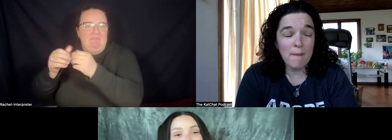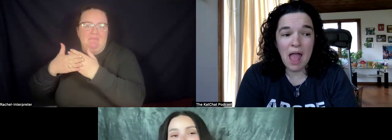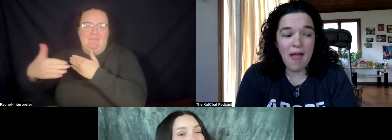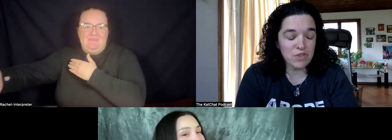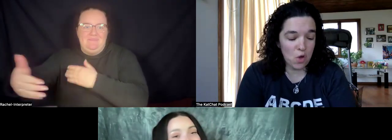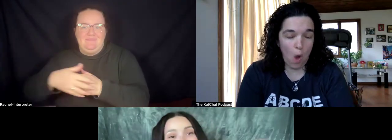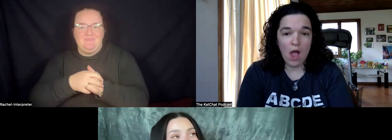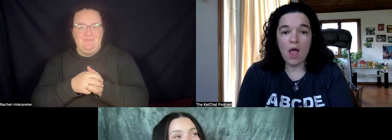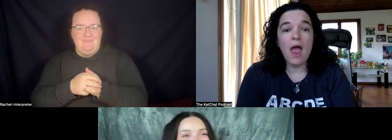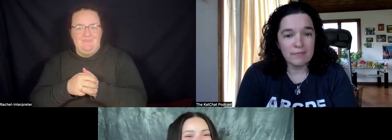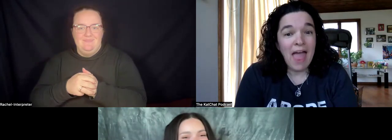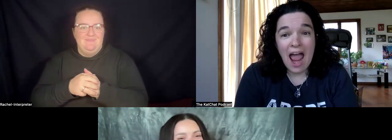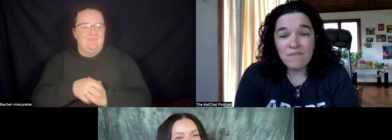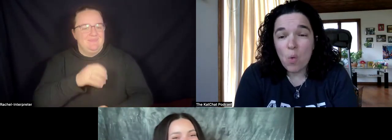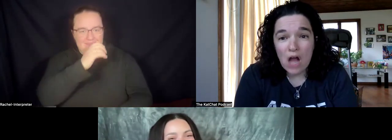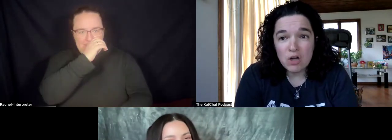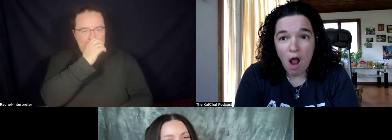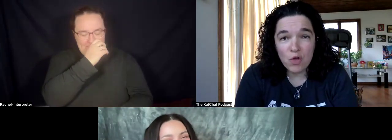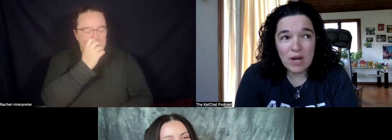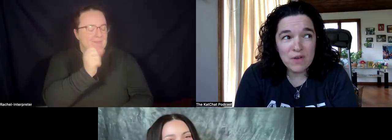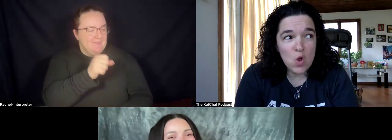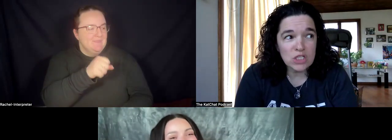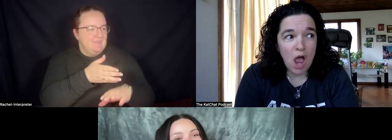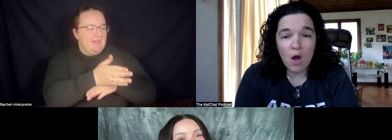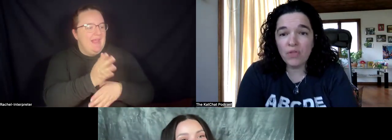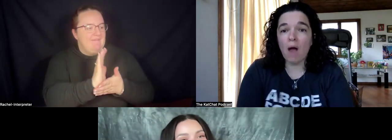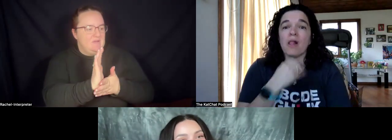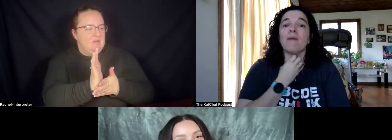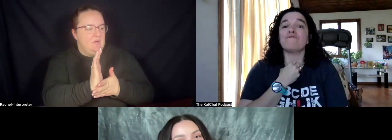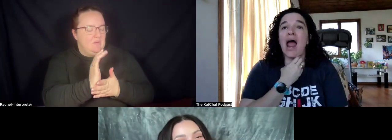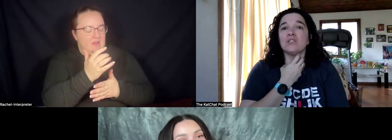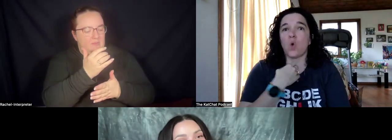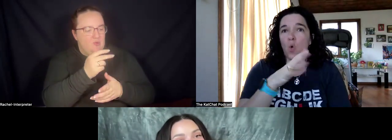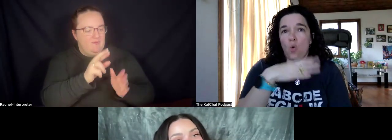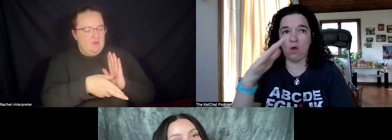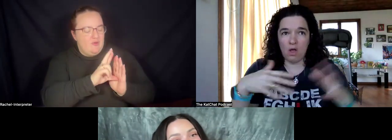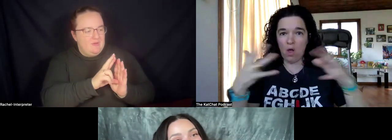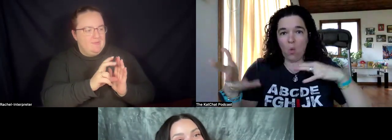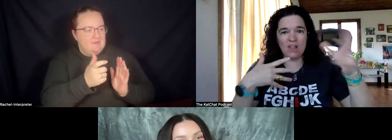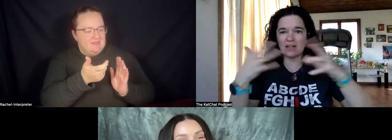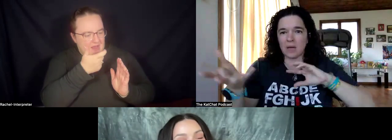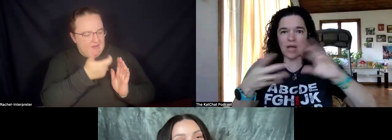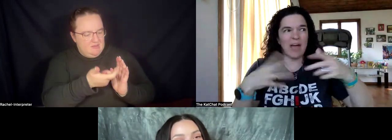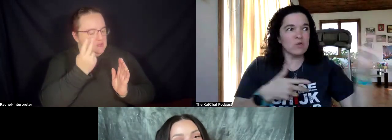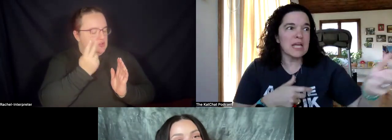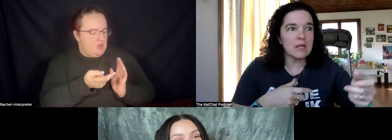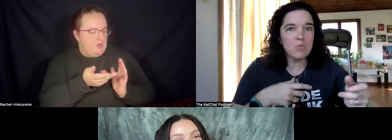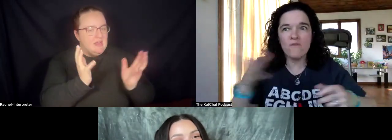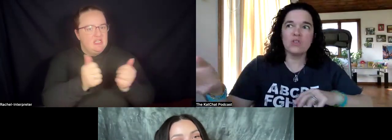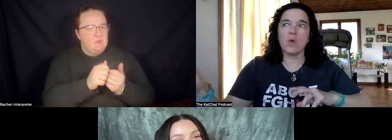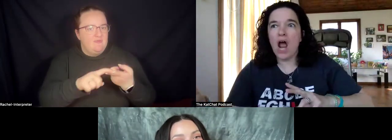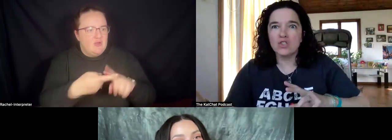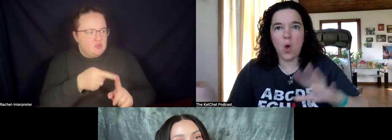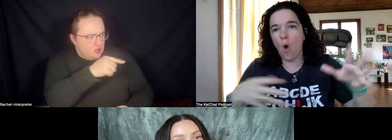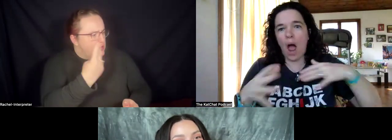hopefully Yeah, hopefully, I mean, Hallmark's doing it right. after watching all the reviews, they talk with a couple in my band who we like sometimes have you seen the